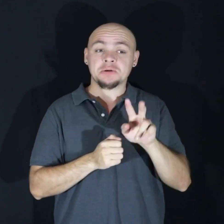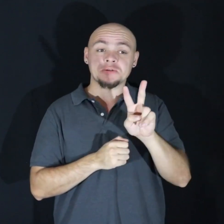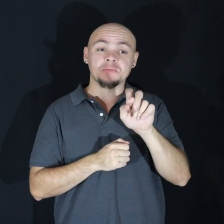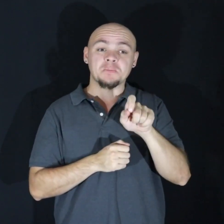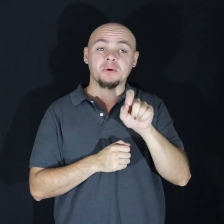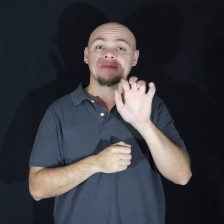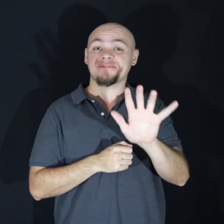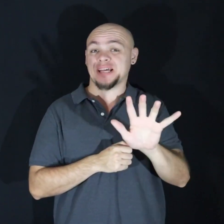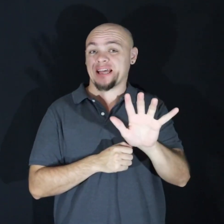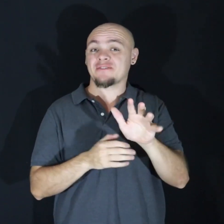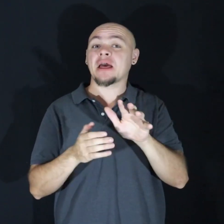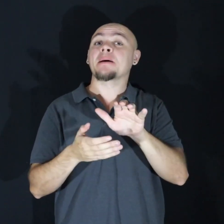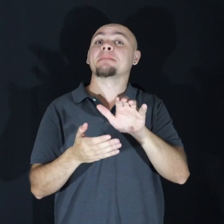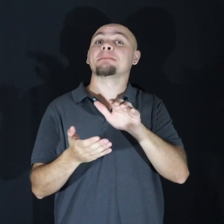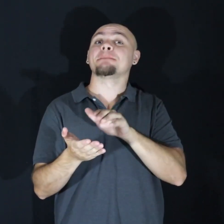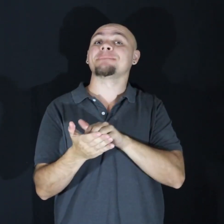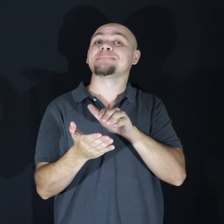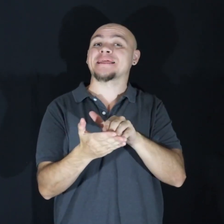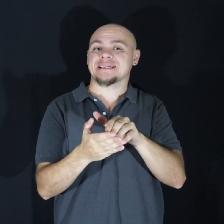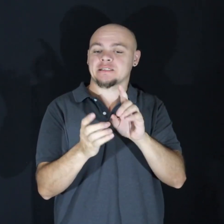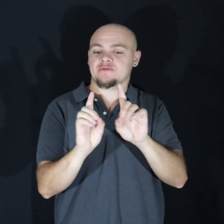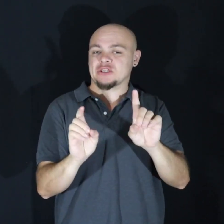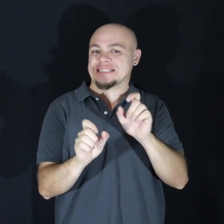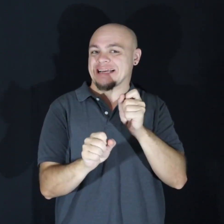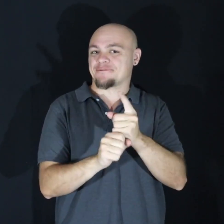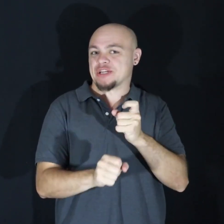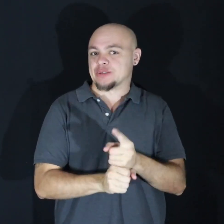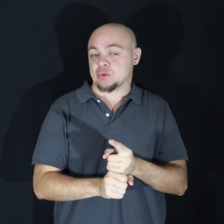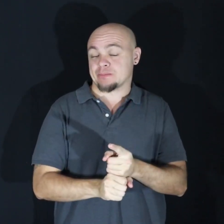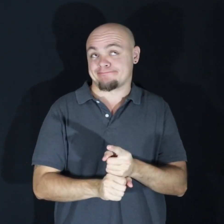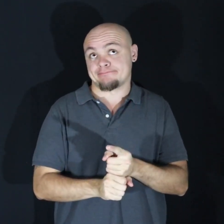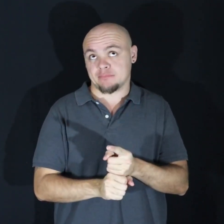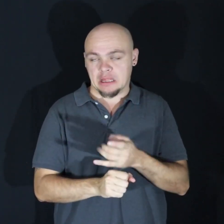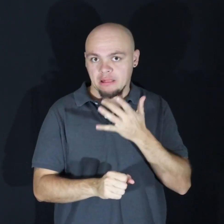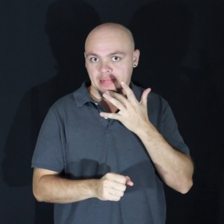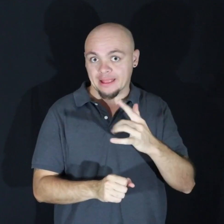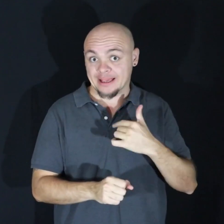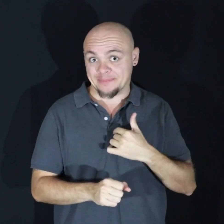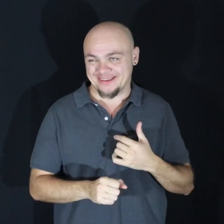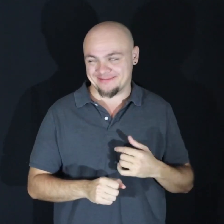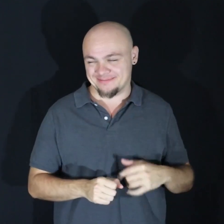2.5 million divorces a year. Lucky me.